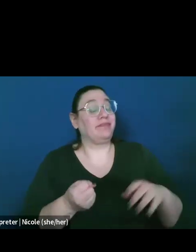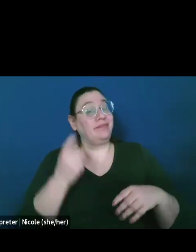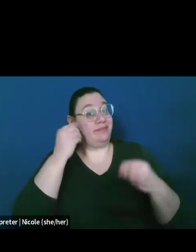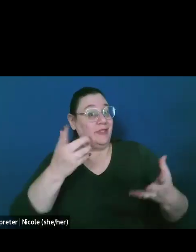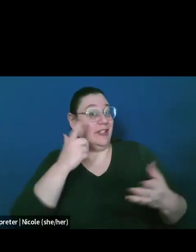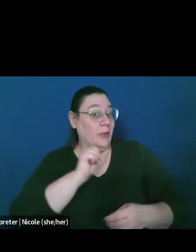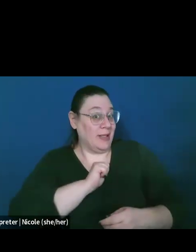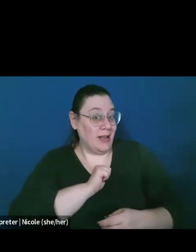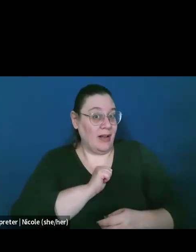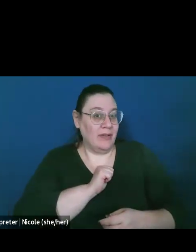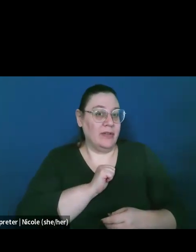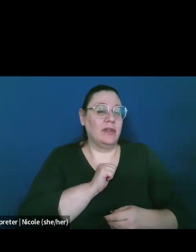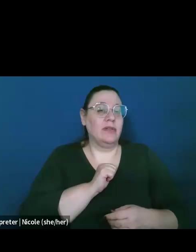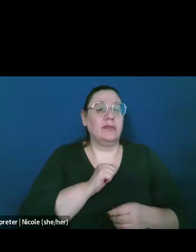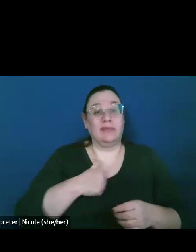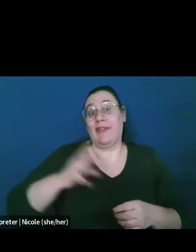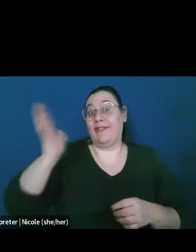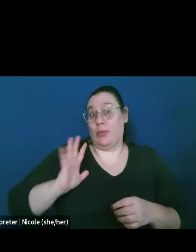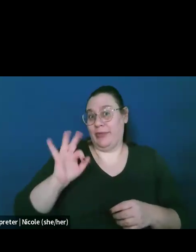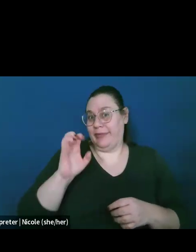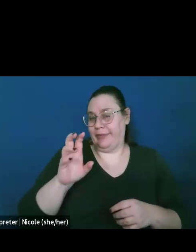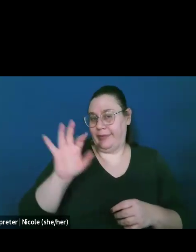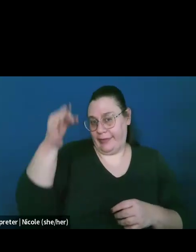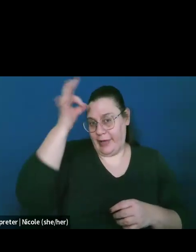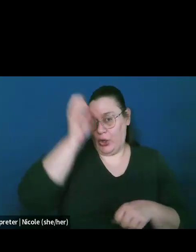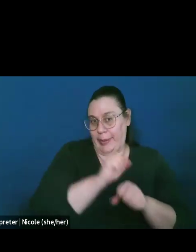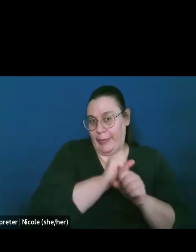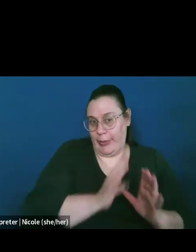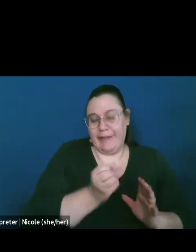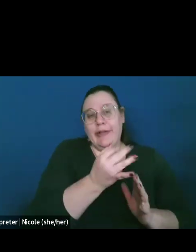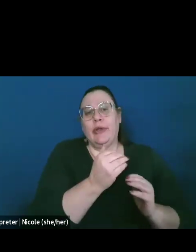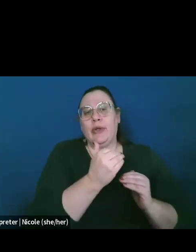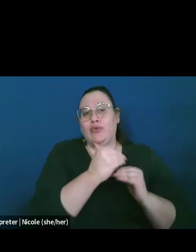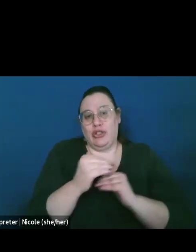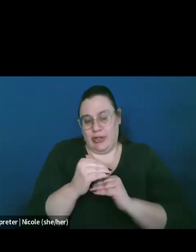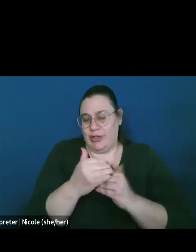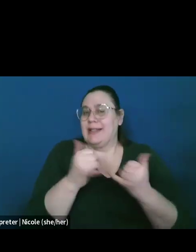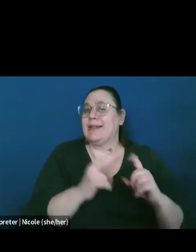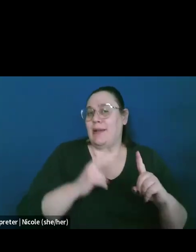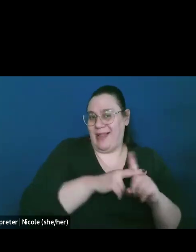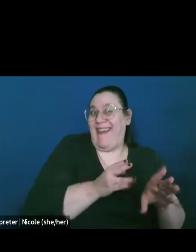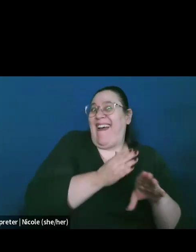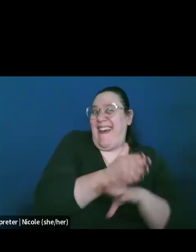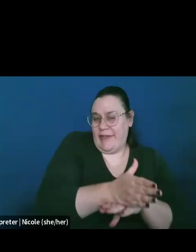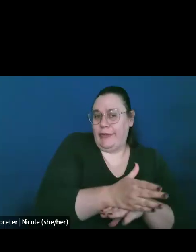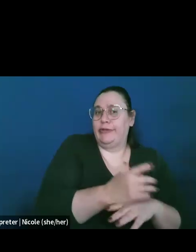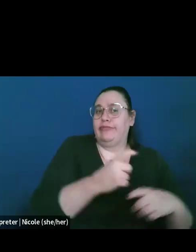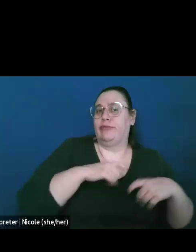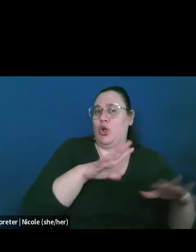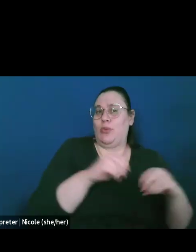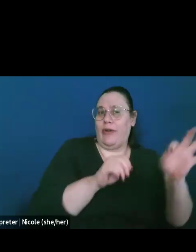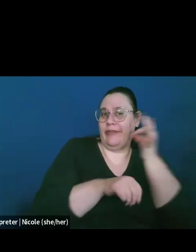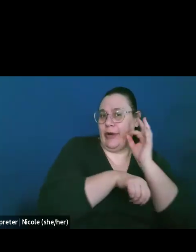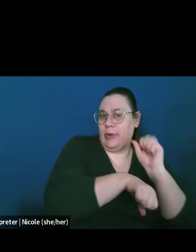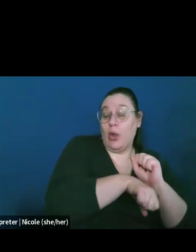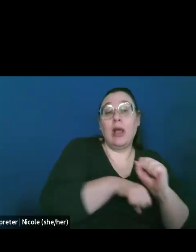This is for me as a former federal employee, is that there are a couple of restrictions that apply after you're a federal employee. And if you're a state employee,